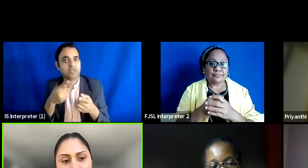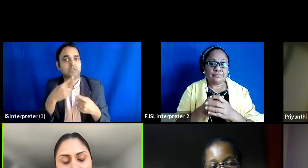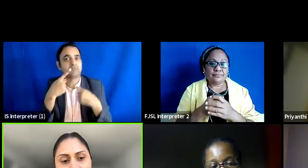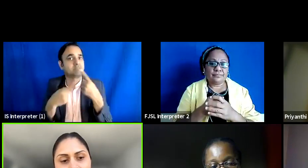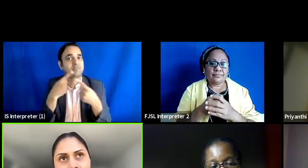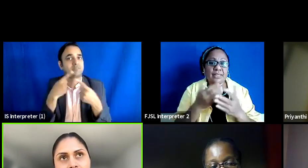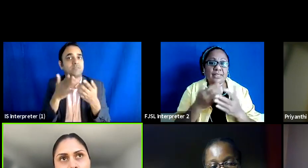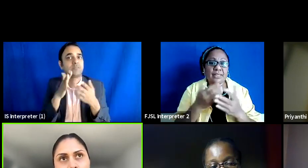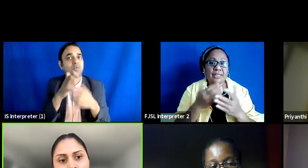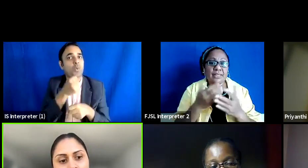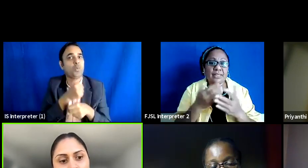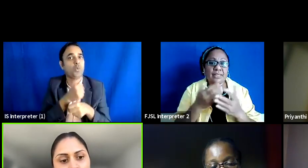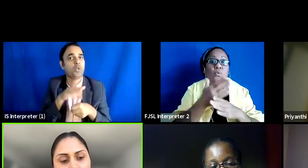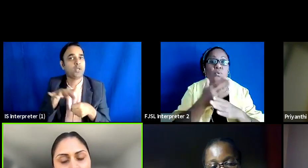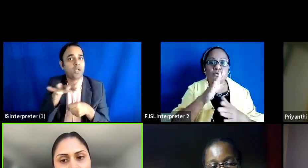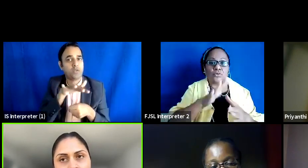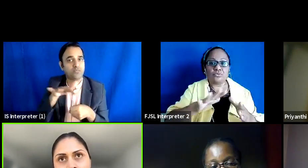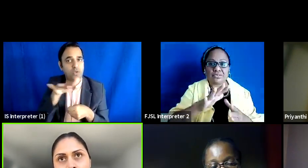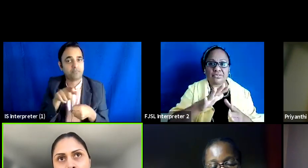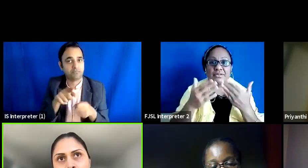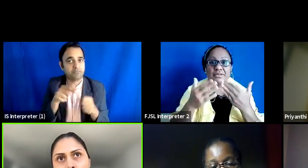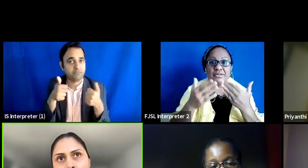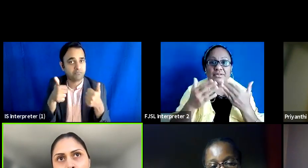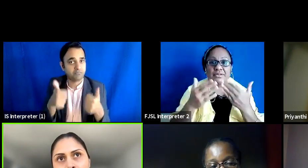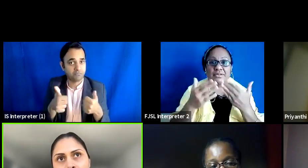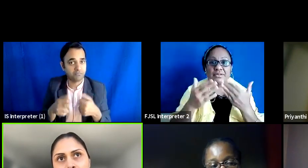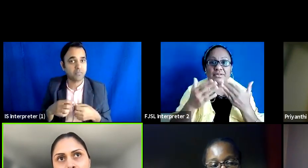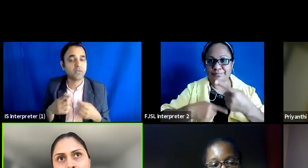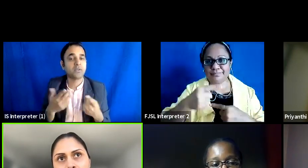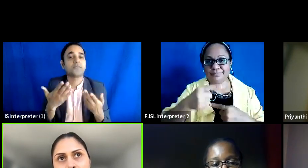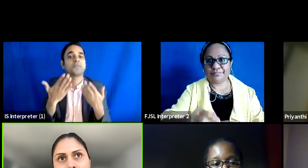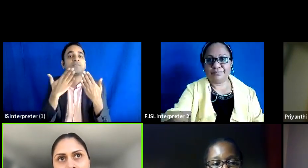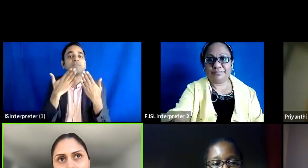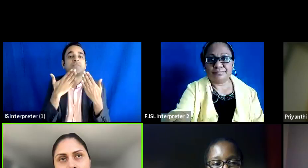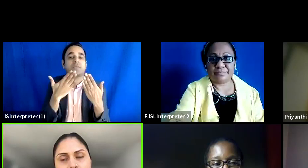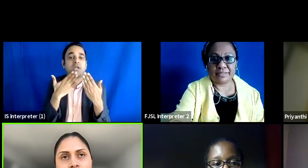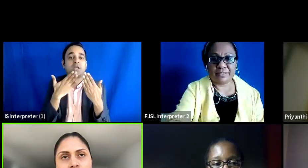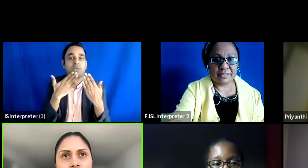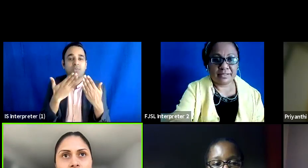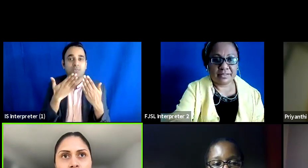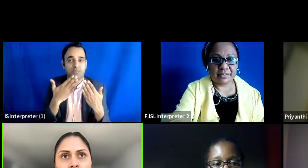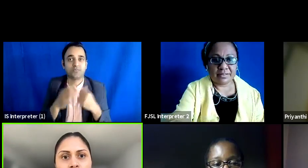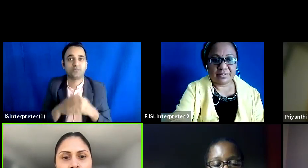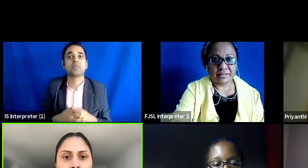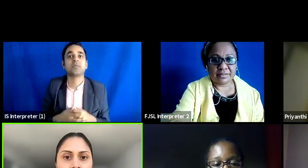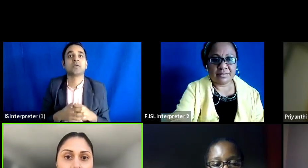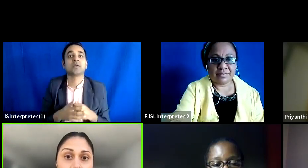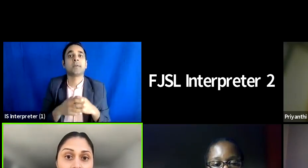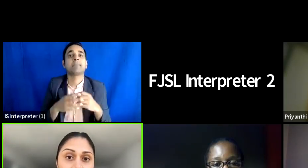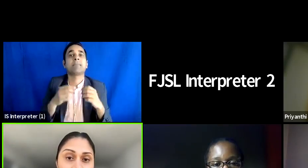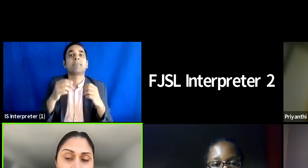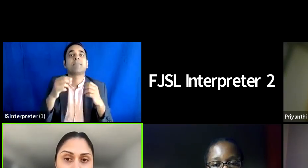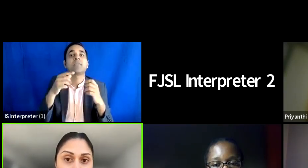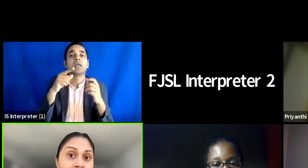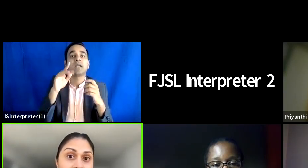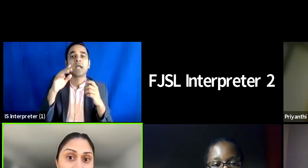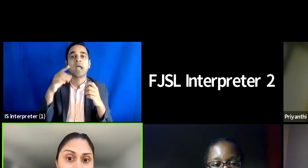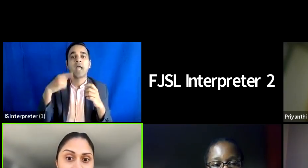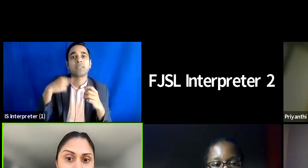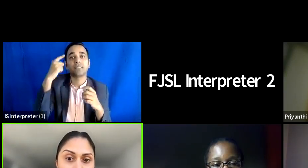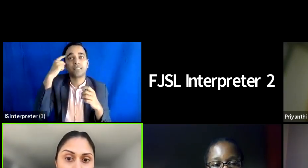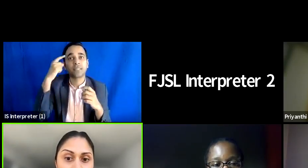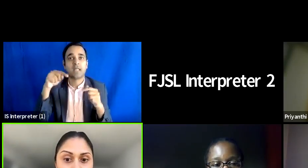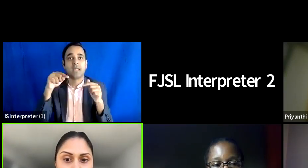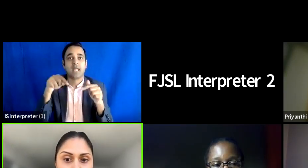Thanks, Priyanthi. I think I'll build on, you know, what Mela started touching on in terms of the vaccine